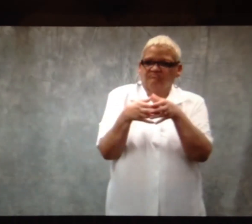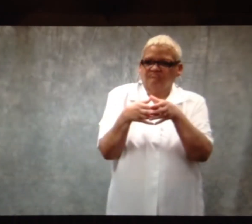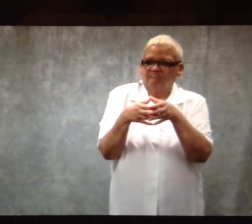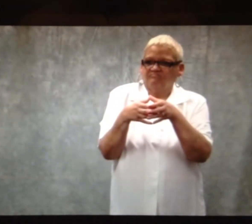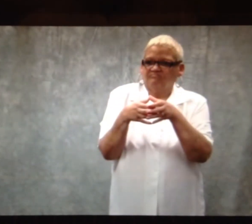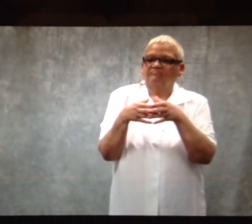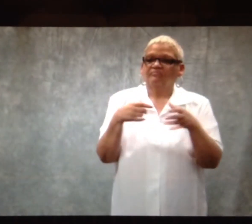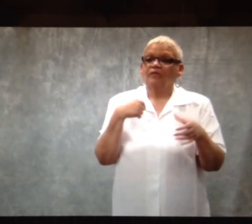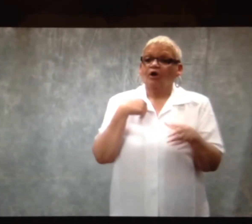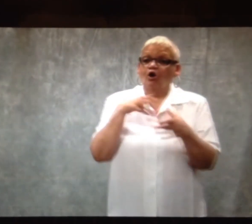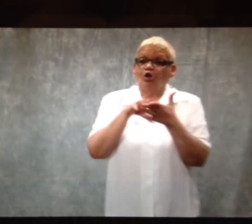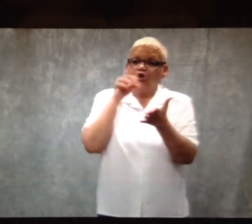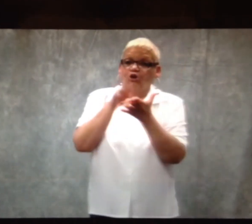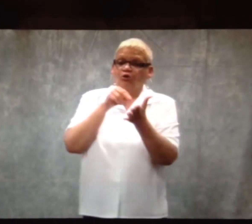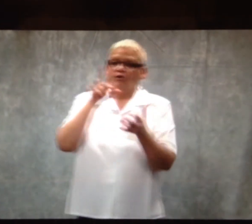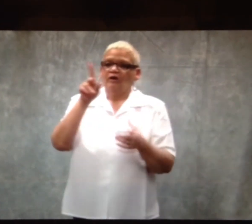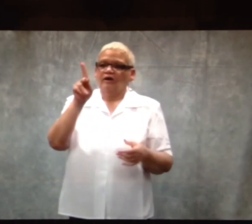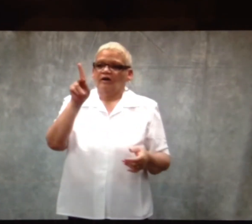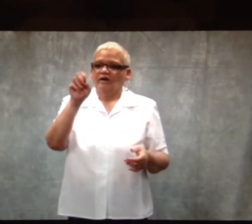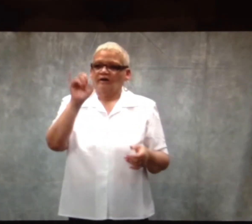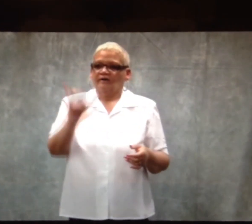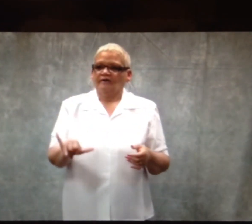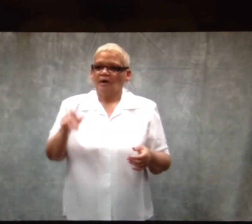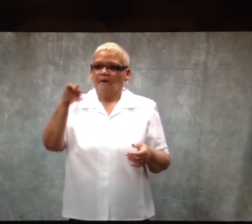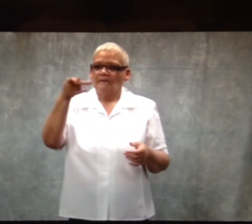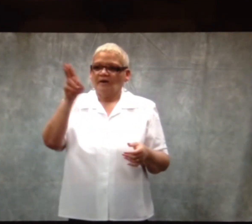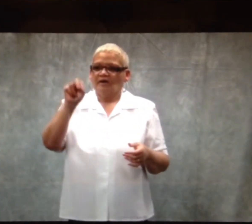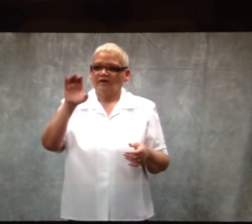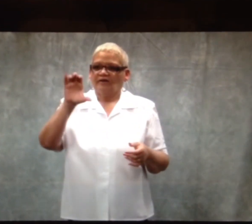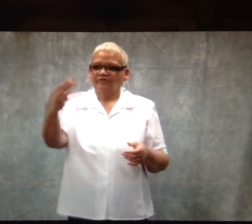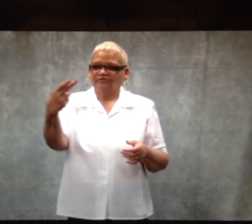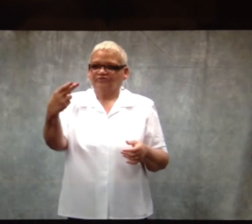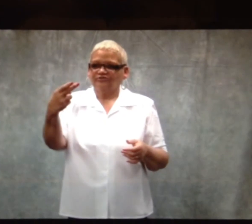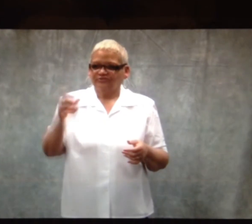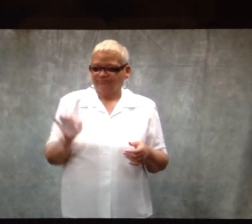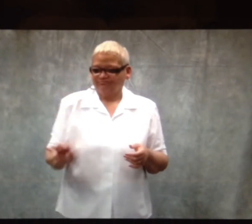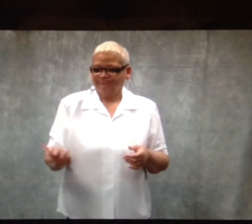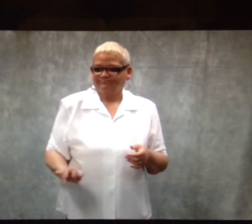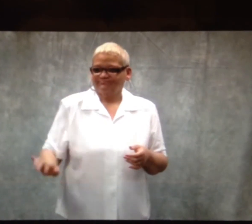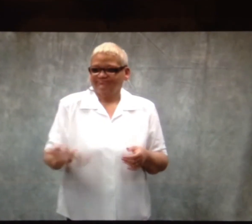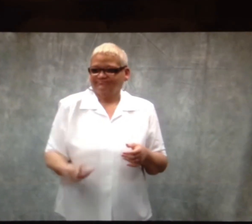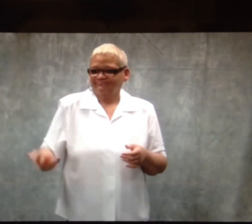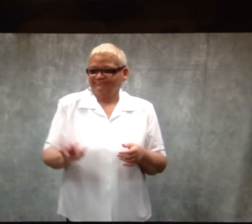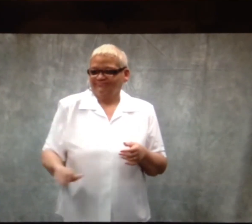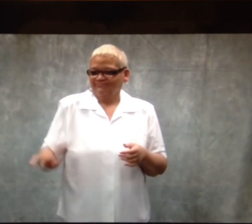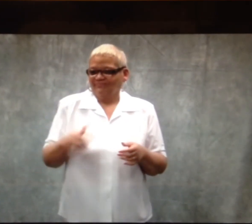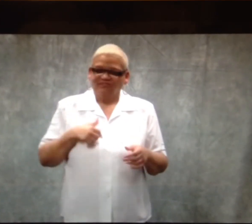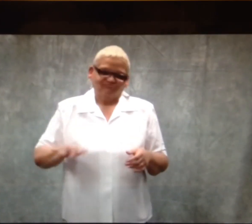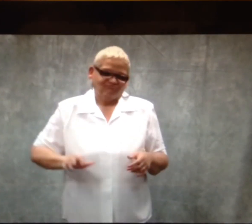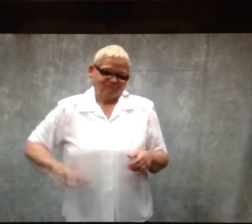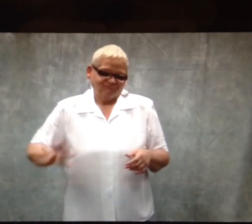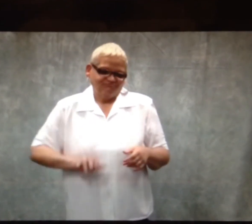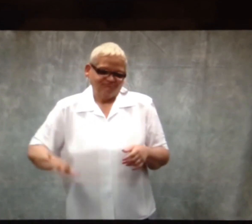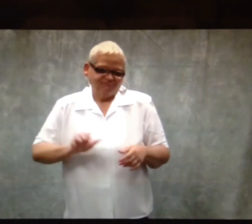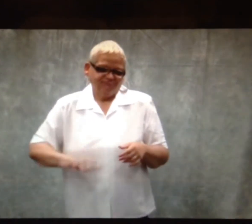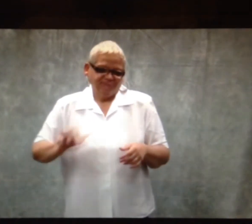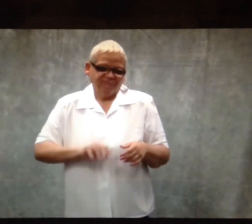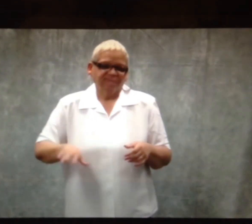So I had about 25 deaf coworkers, and we all learned key punch.